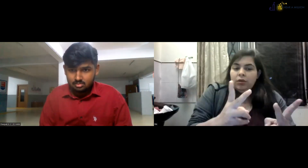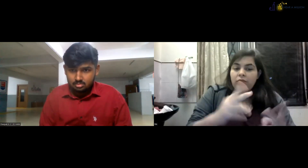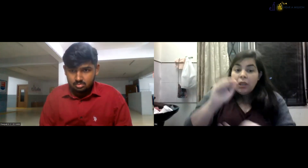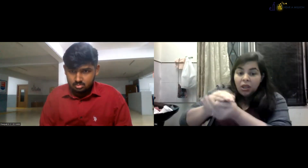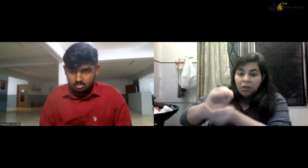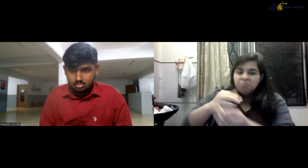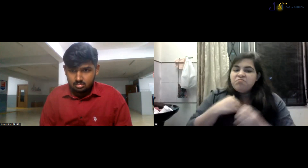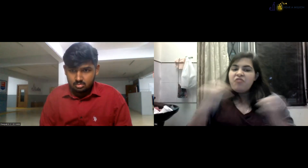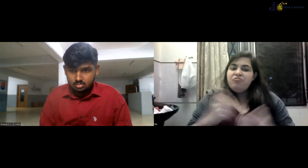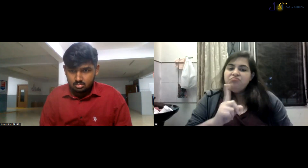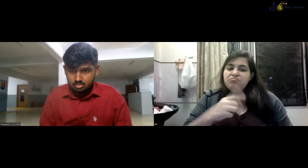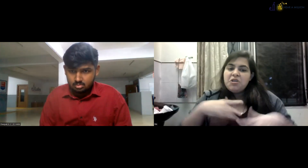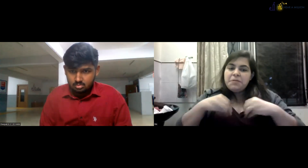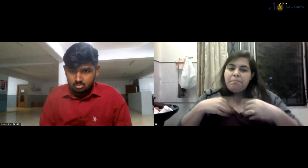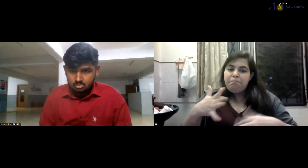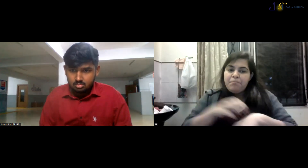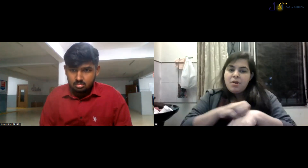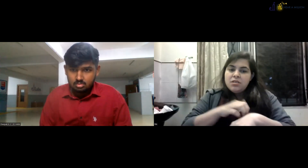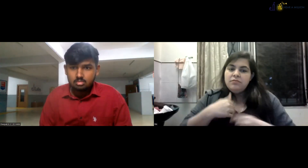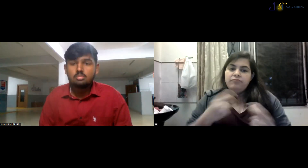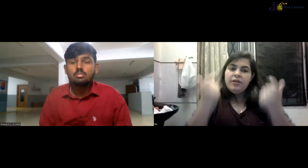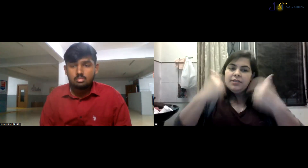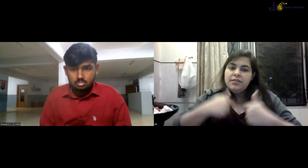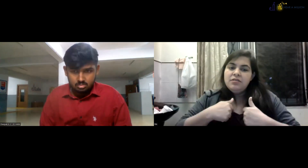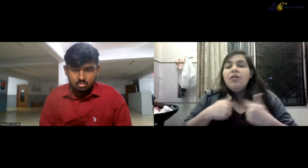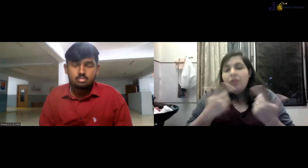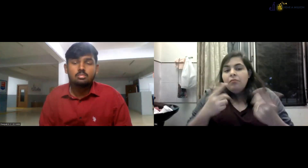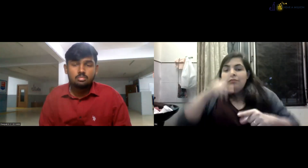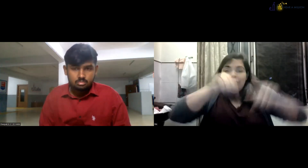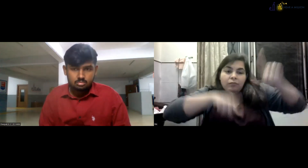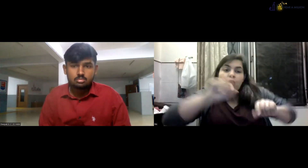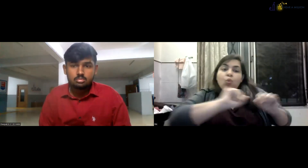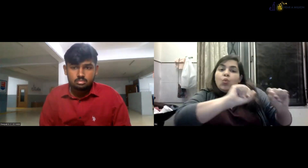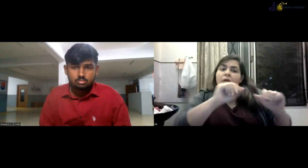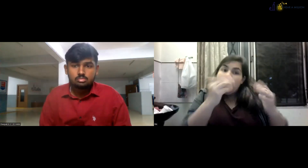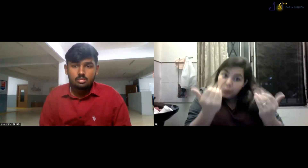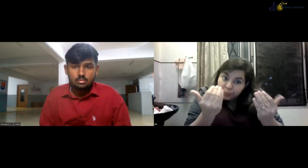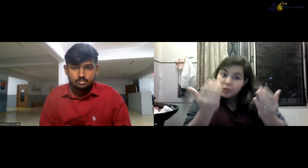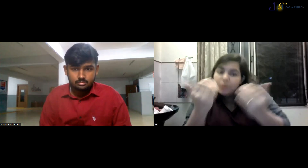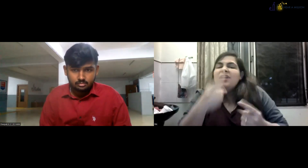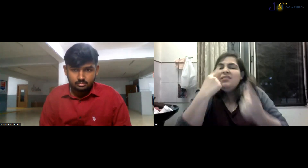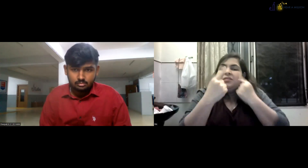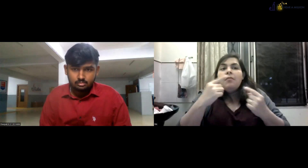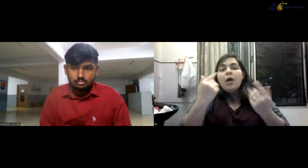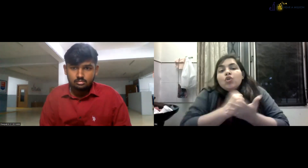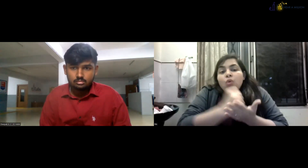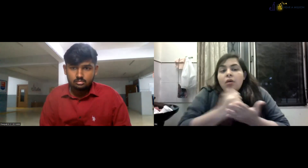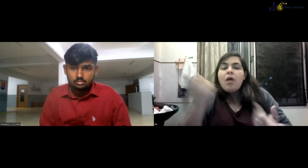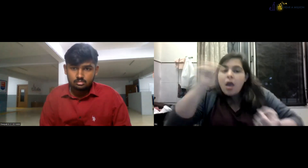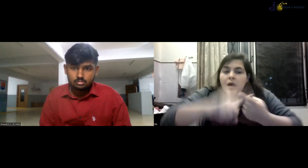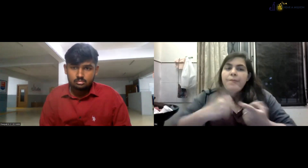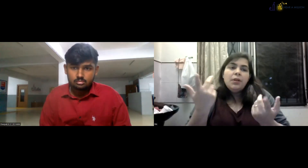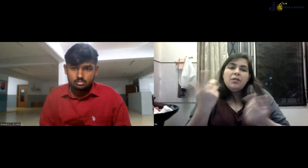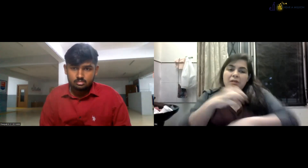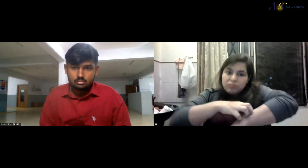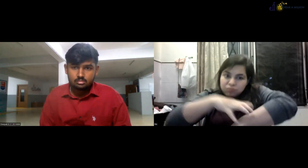and meats and all. If some people, they can eat the fresh chicken and meat, and some people